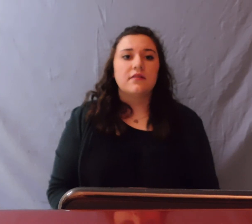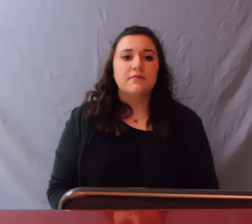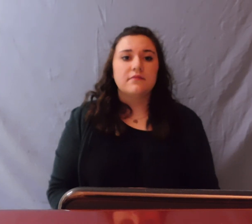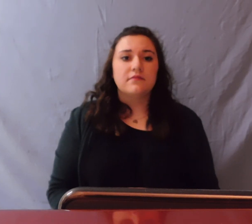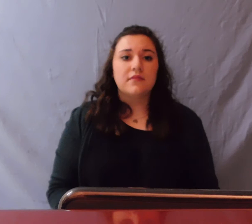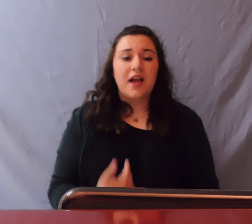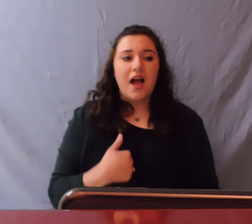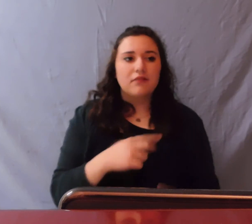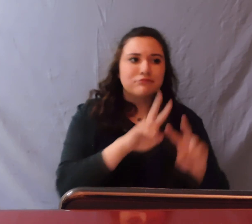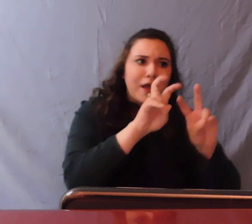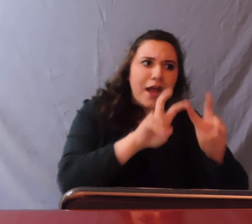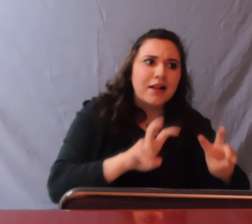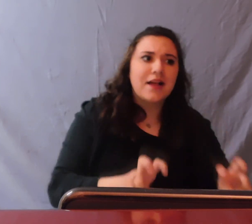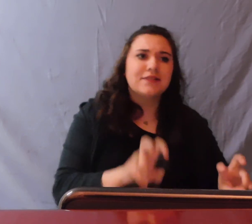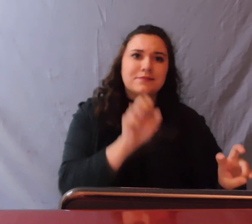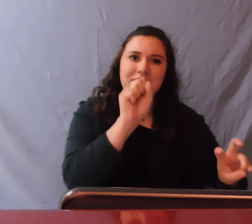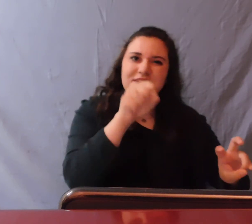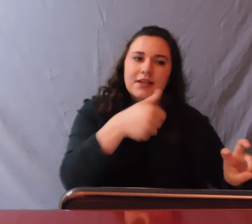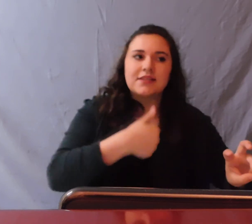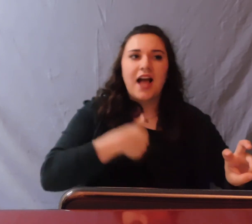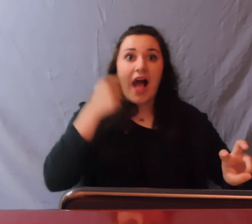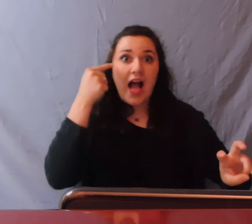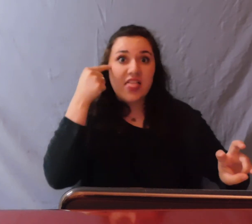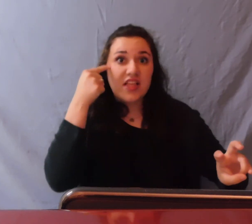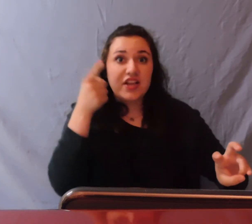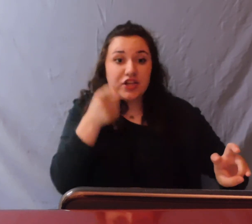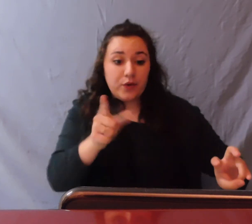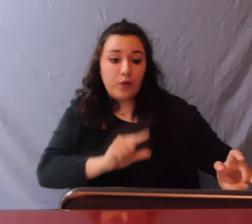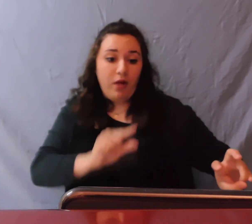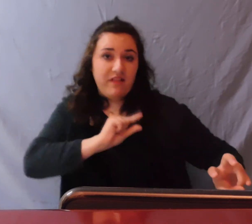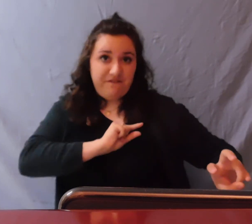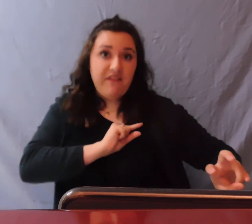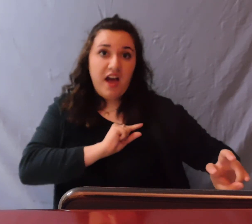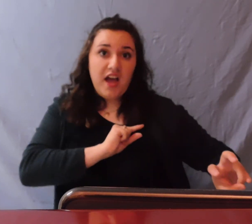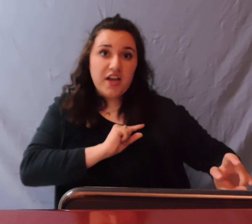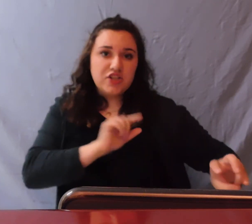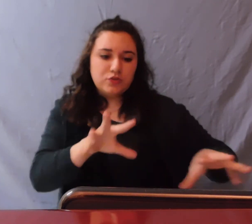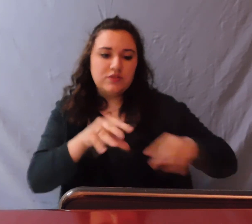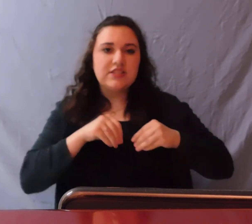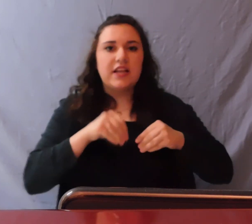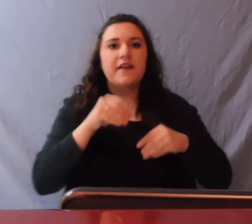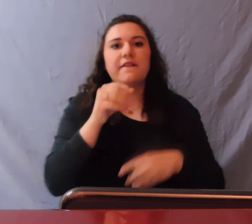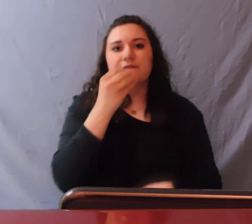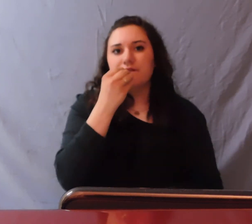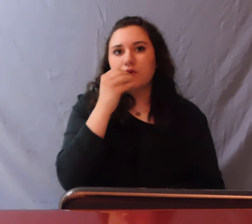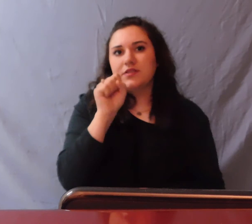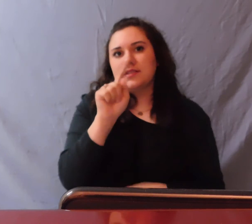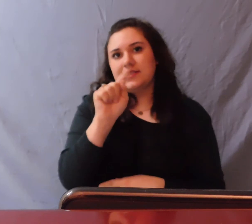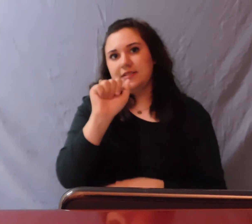are qualified to receive the food stamps. And with that, it will be mailed to you